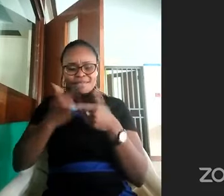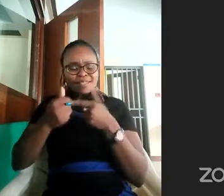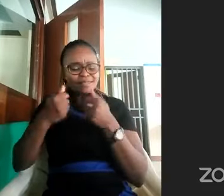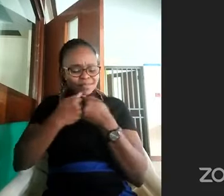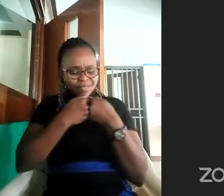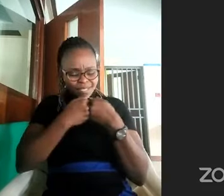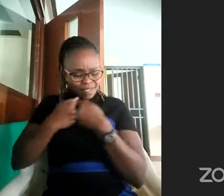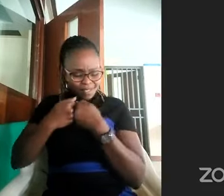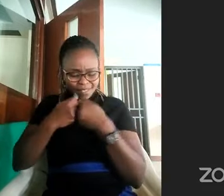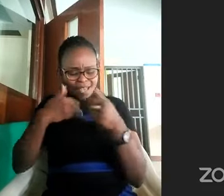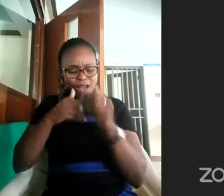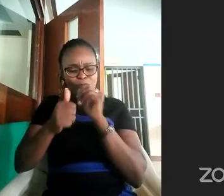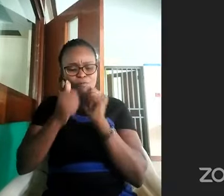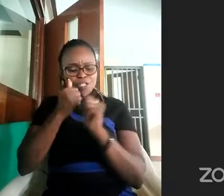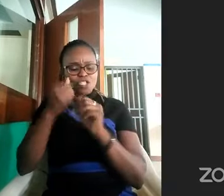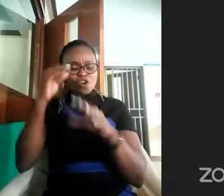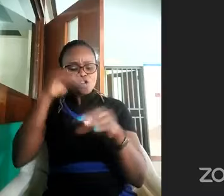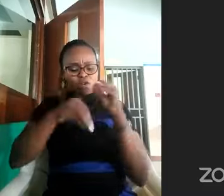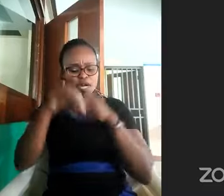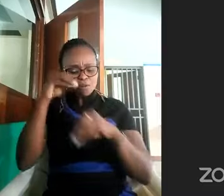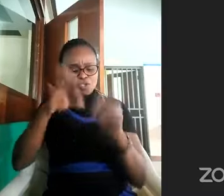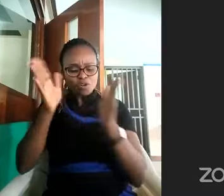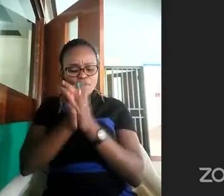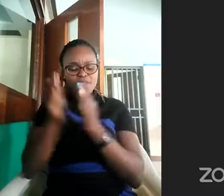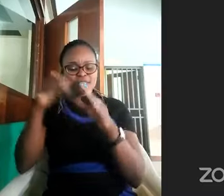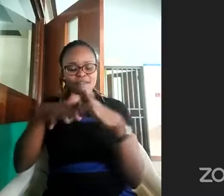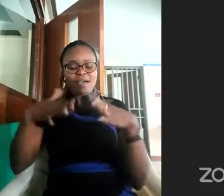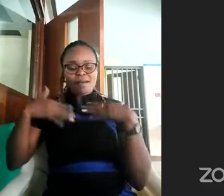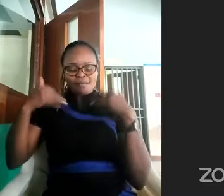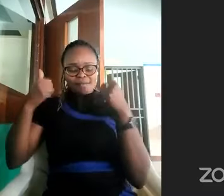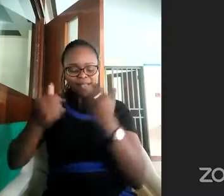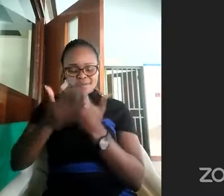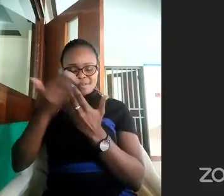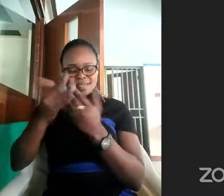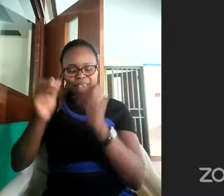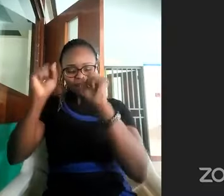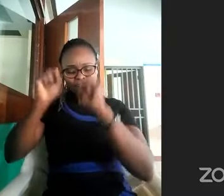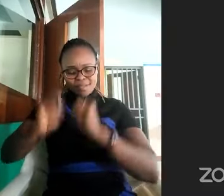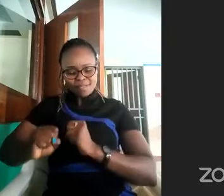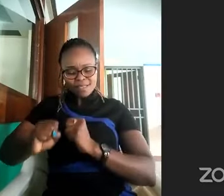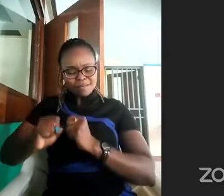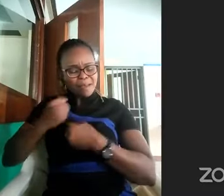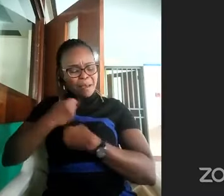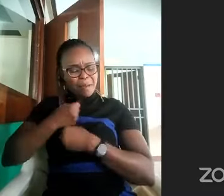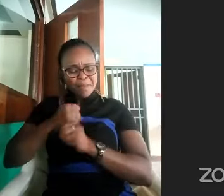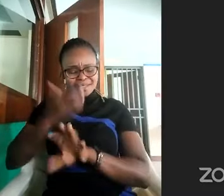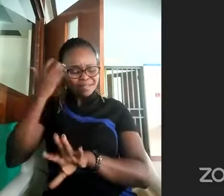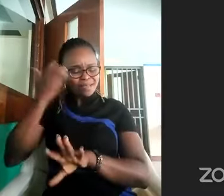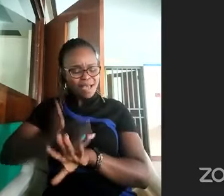the healthcare systems can make it harder for them to access the care they need and make decisions about their own